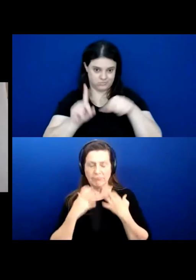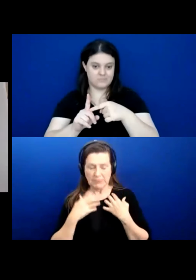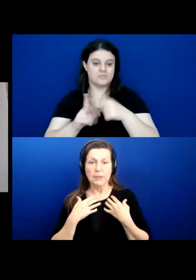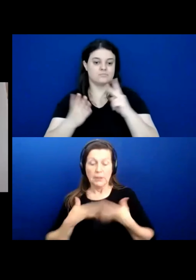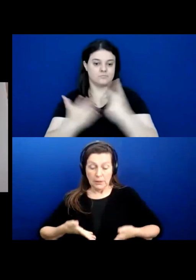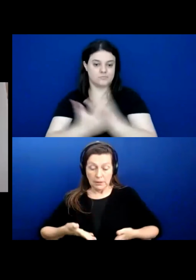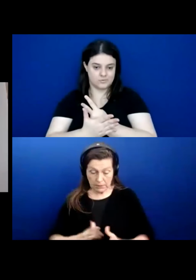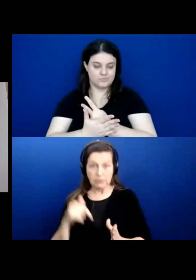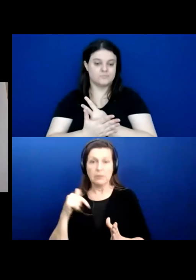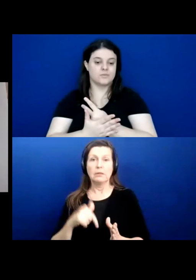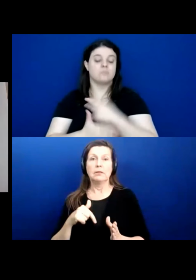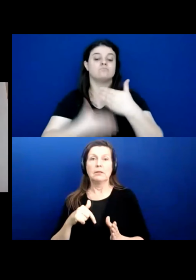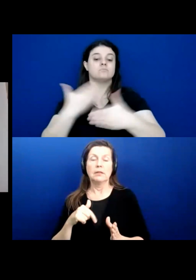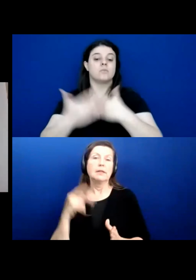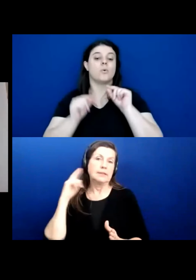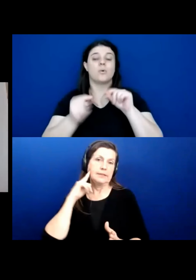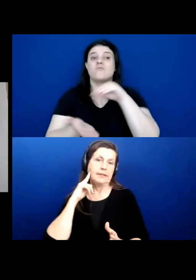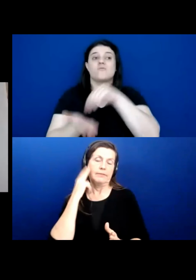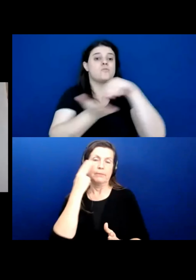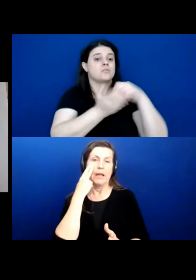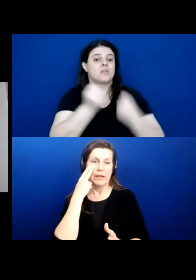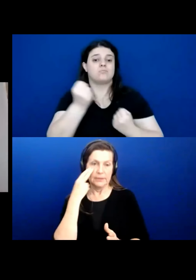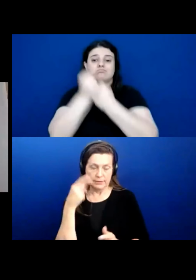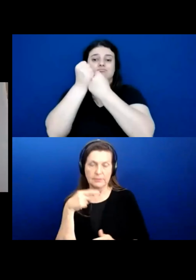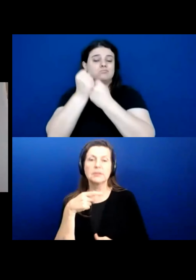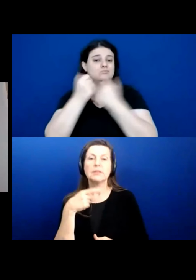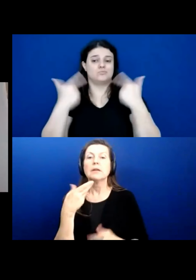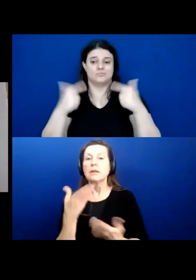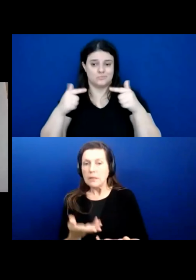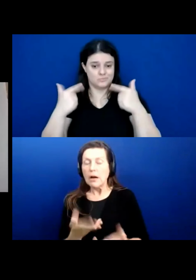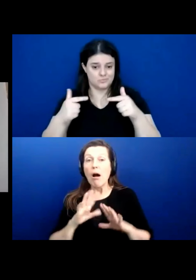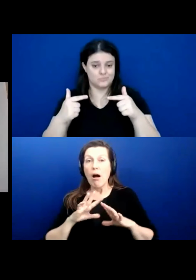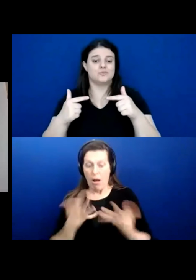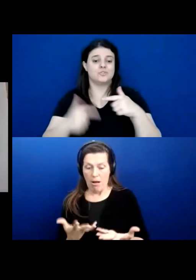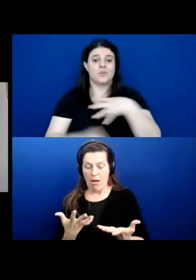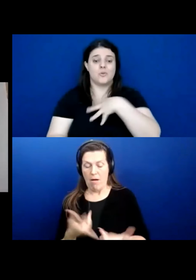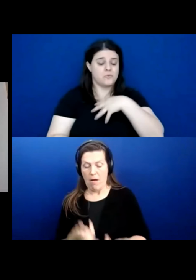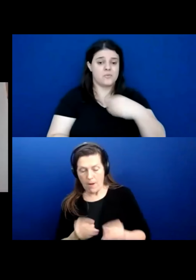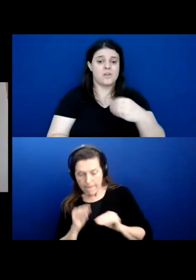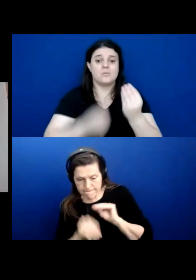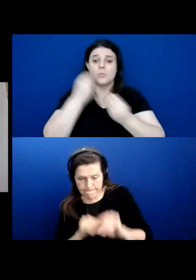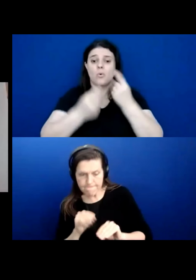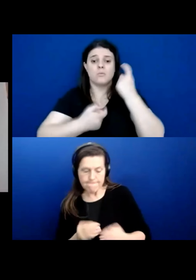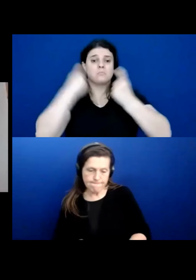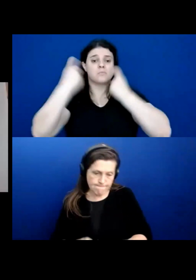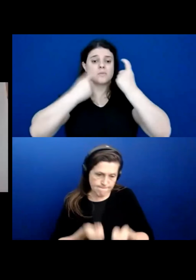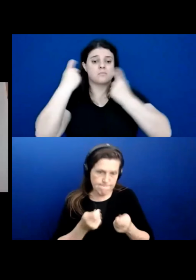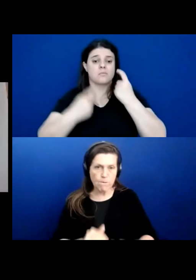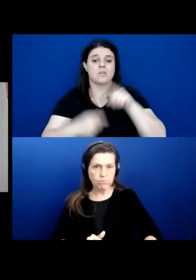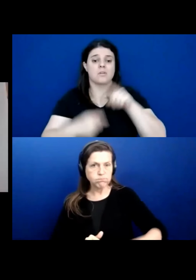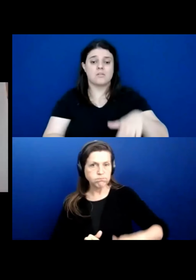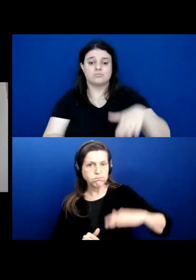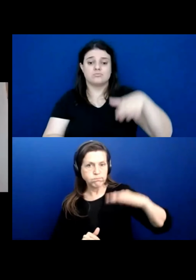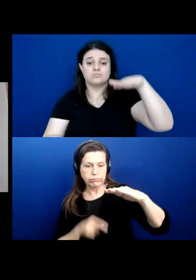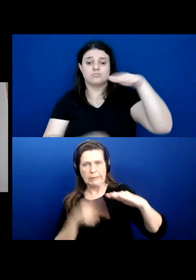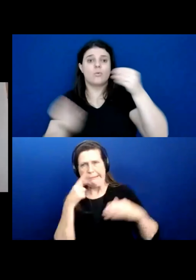They found there was a lack of support or advice for how to bring up their children, and they were worried about how their children were going to go through